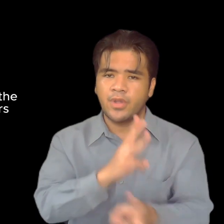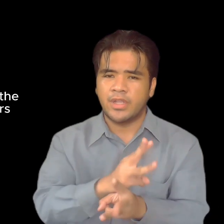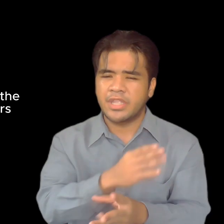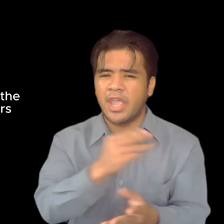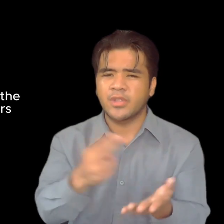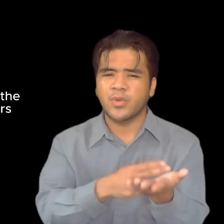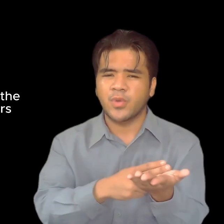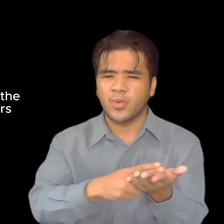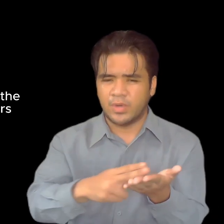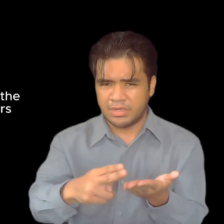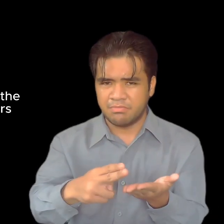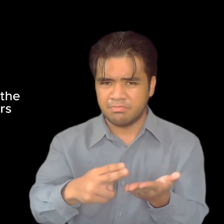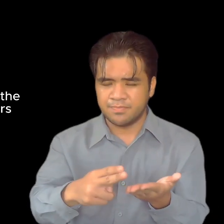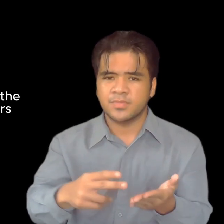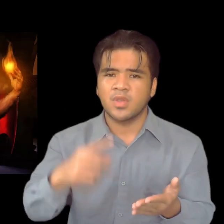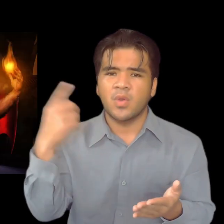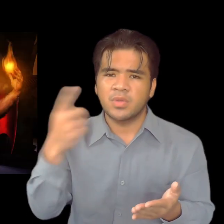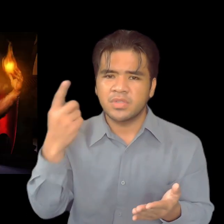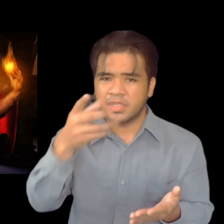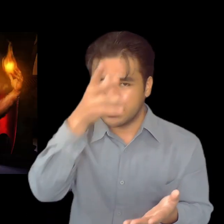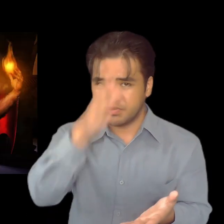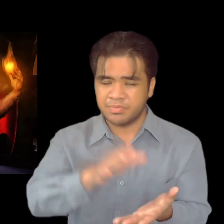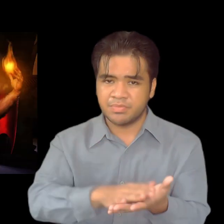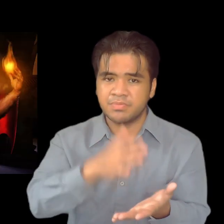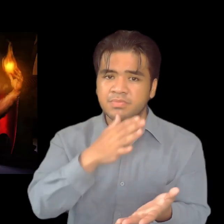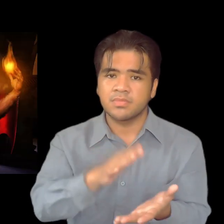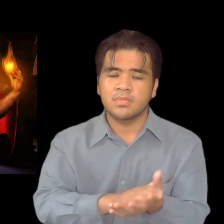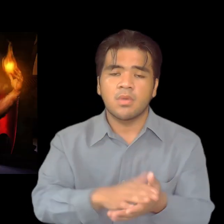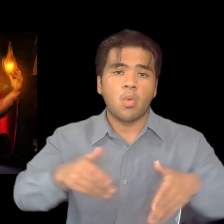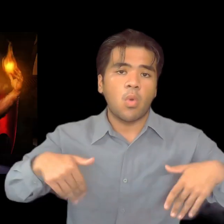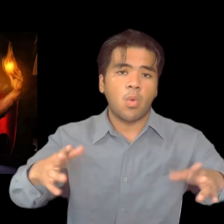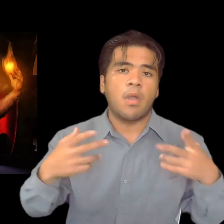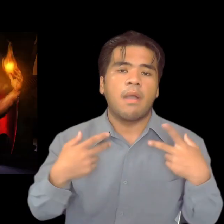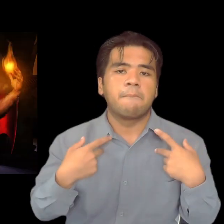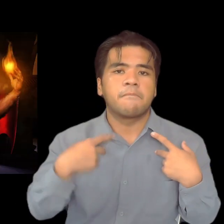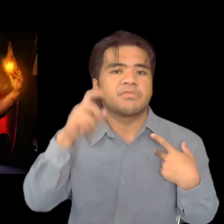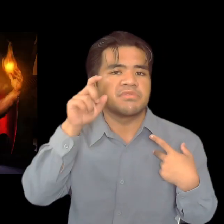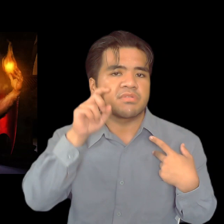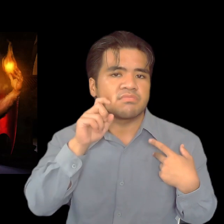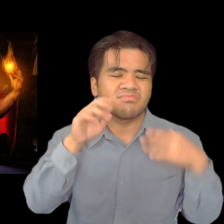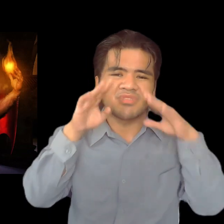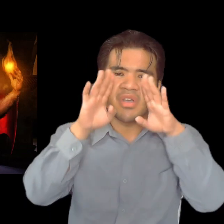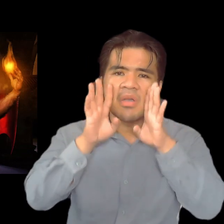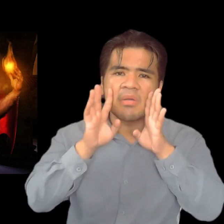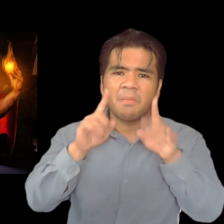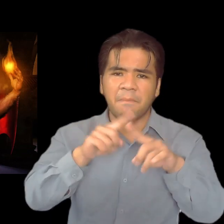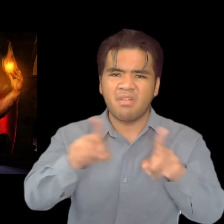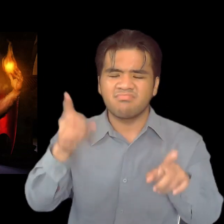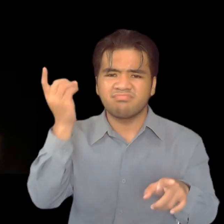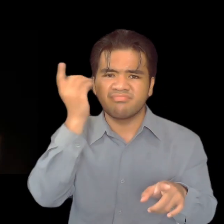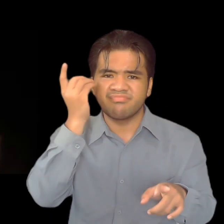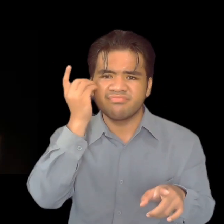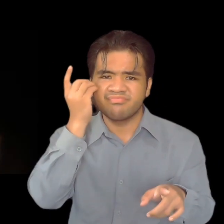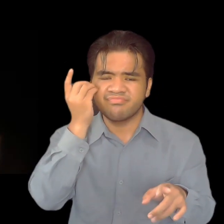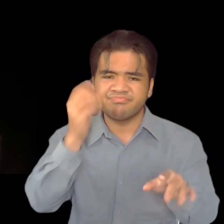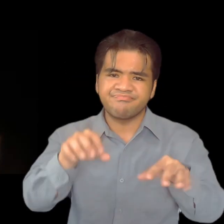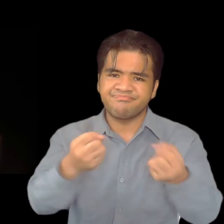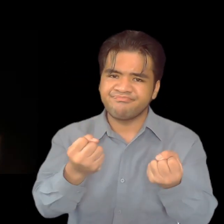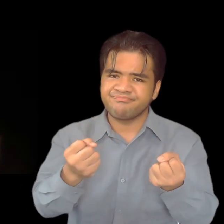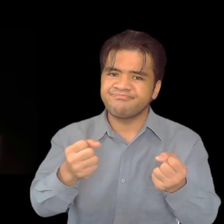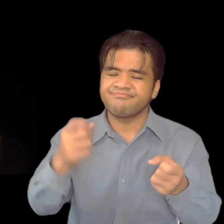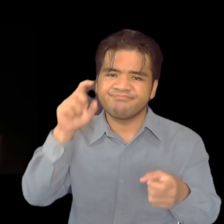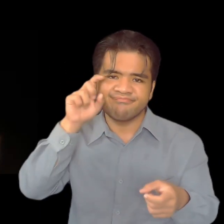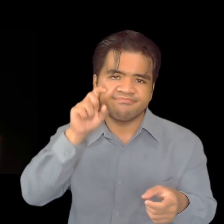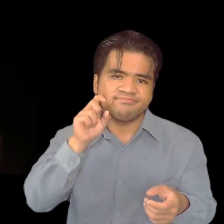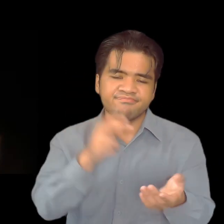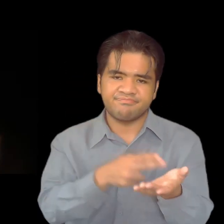only a husband and a wife should do it. But sad to say, Satan perverted the sacredness of sex, and these are the examples